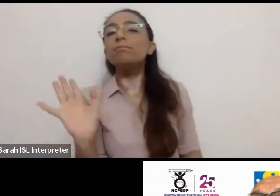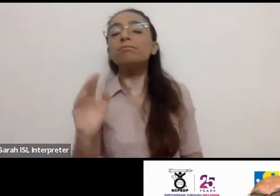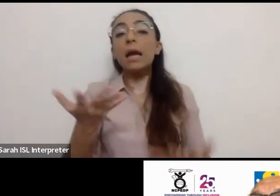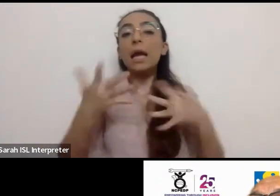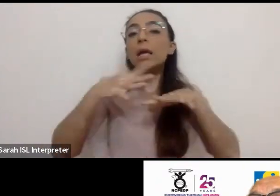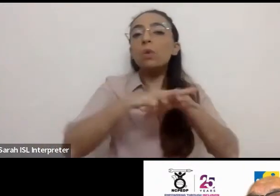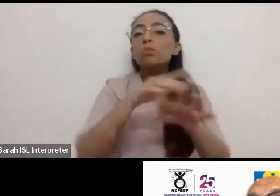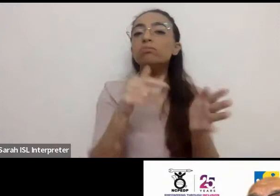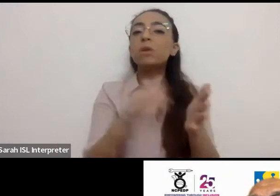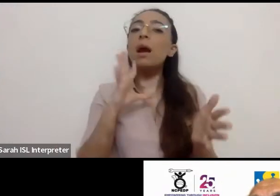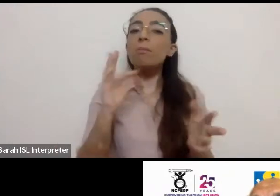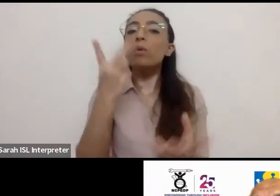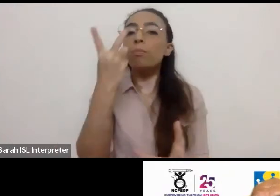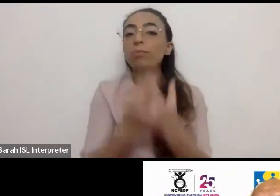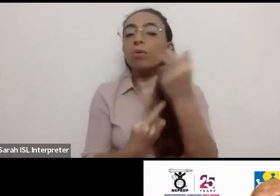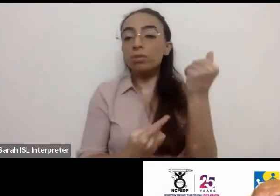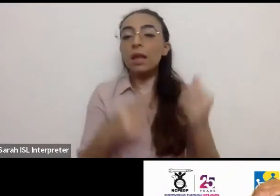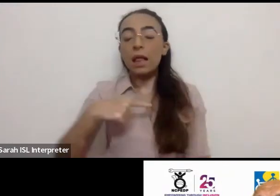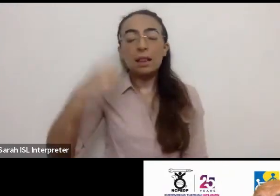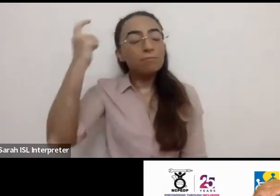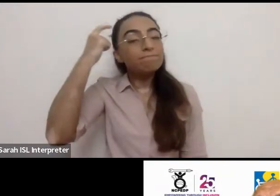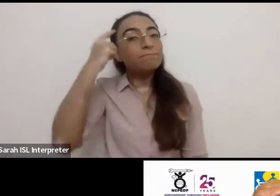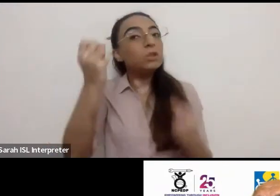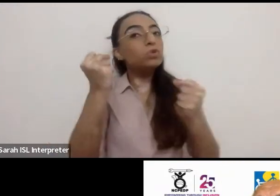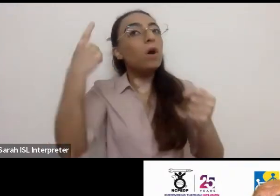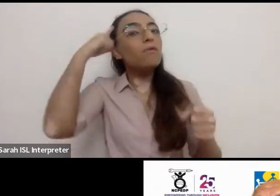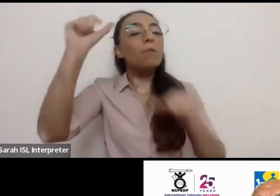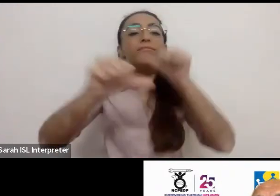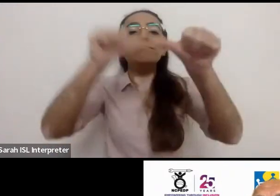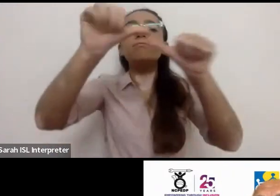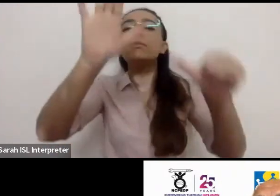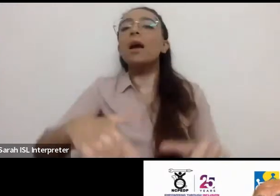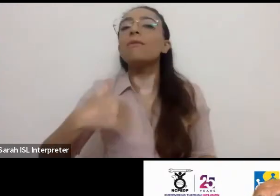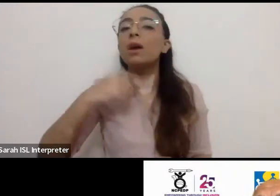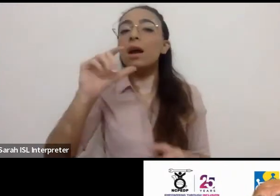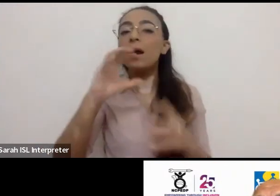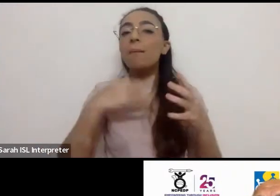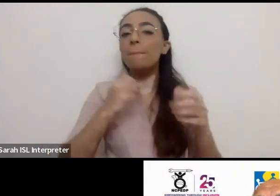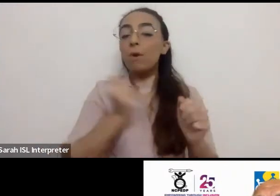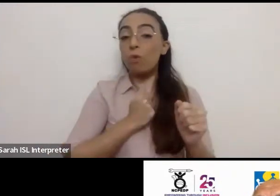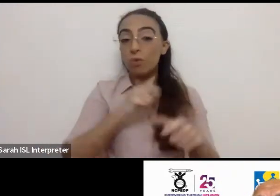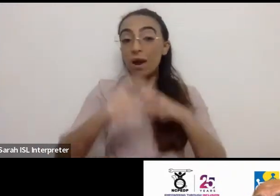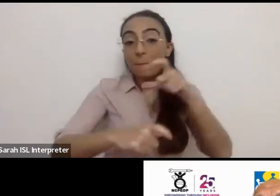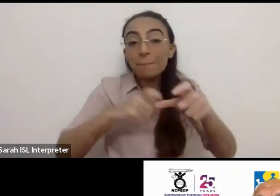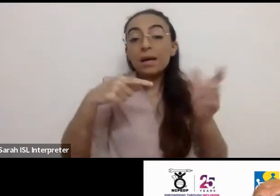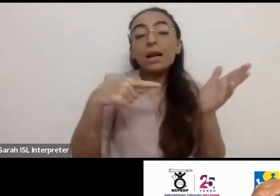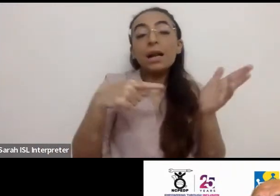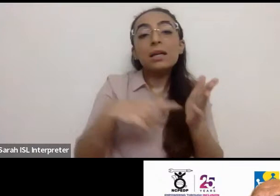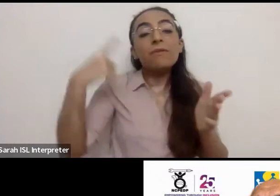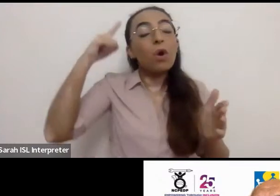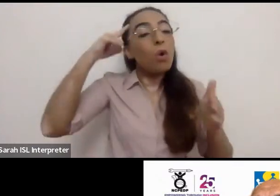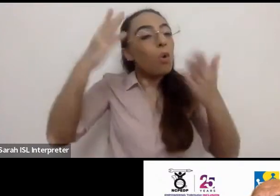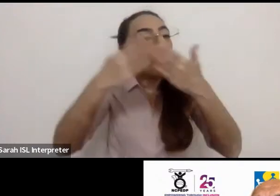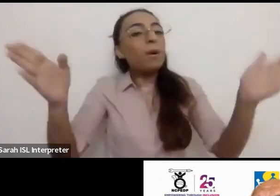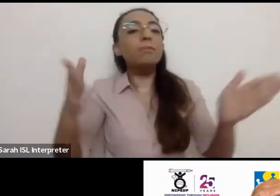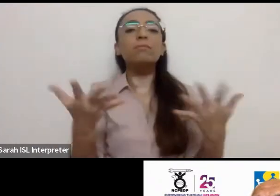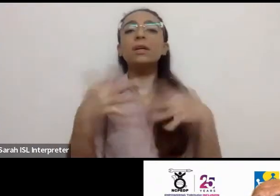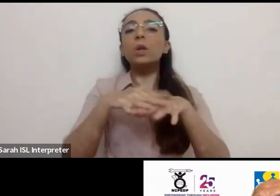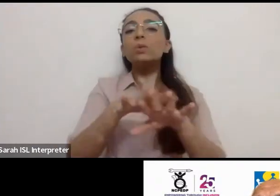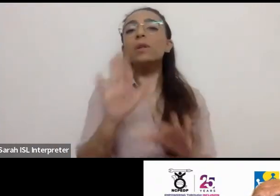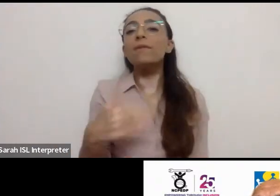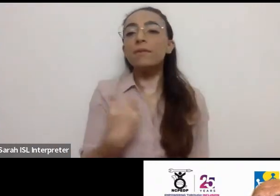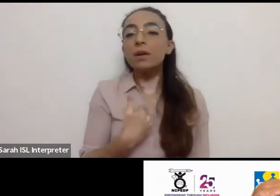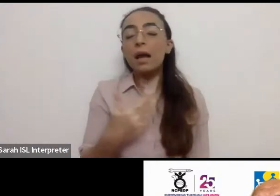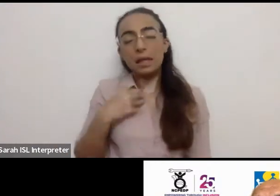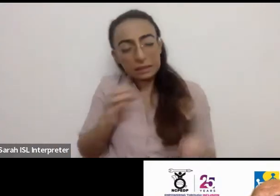been a strong mindset in the company. And so we've been very, very open, to the mindset of being inclusive from the